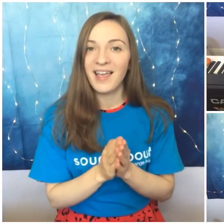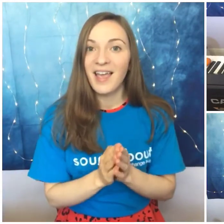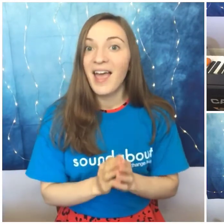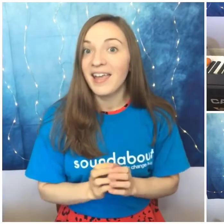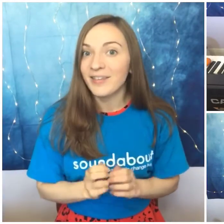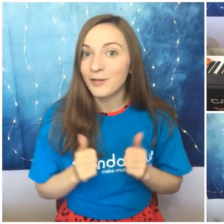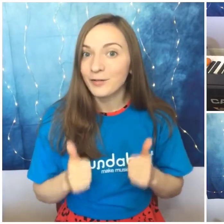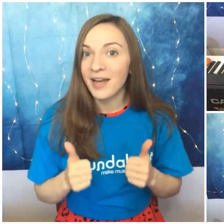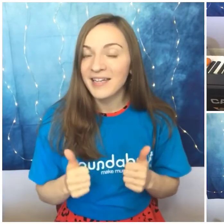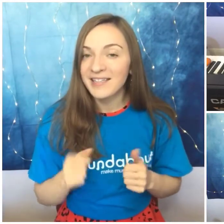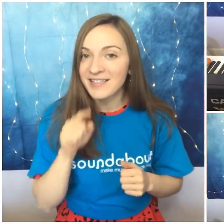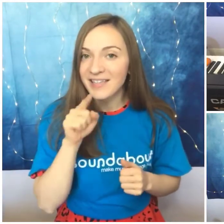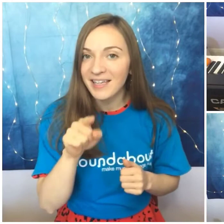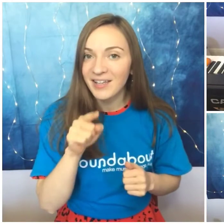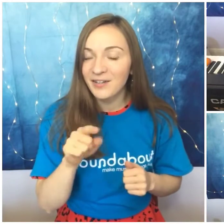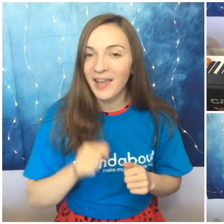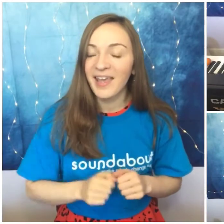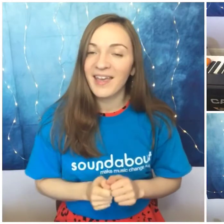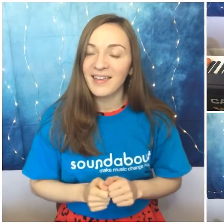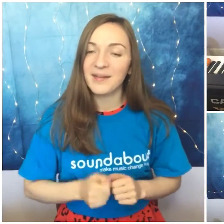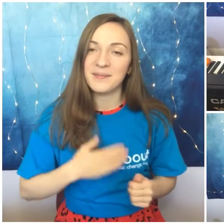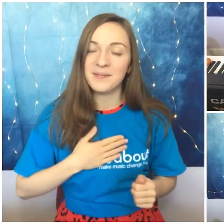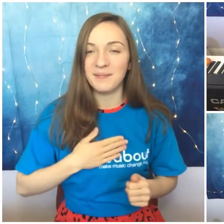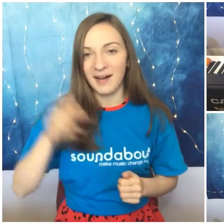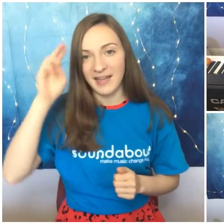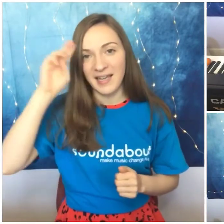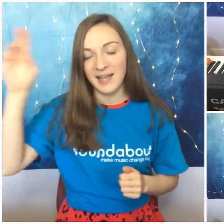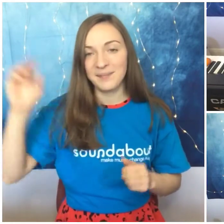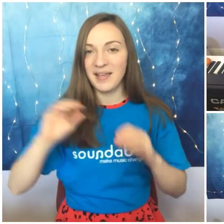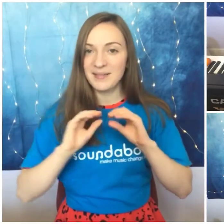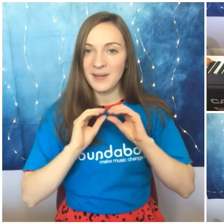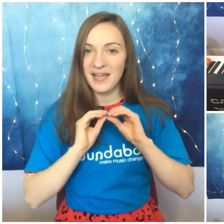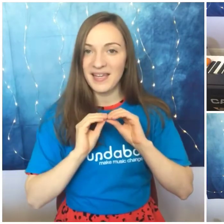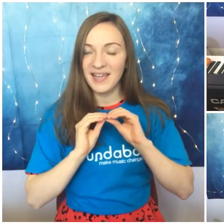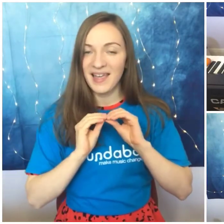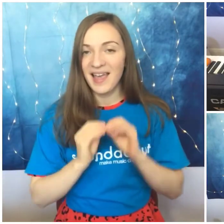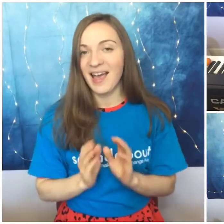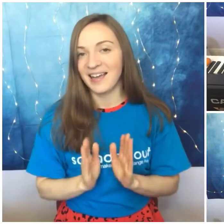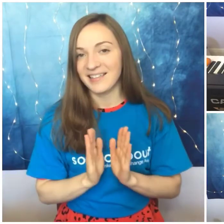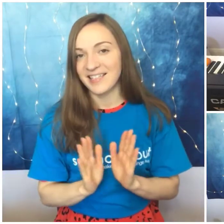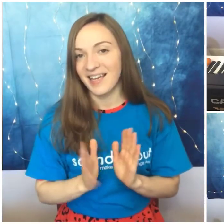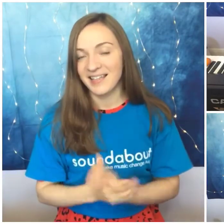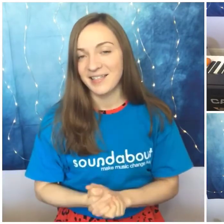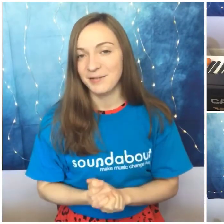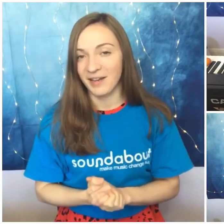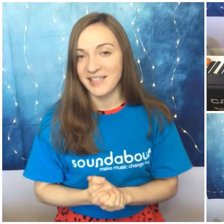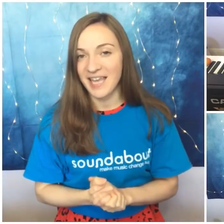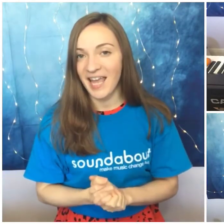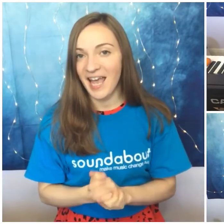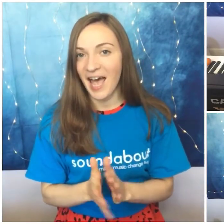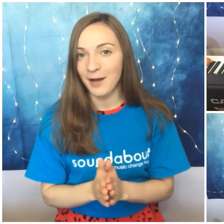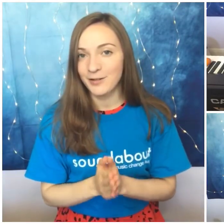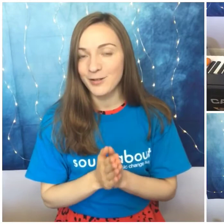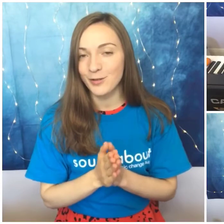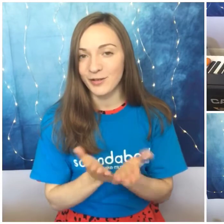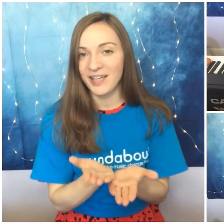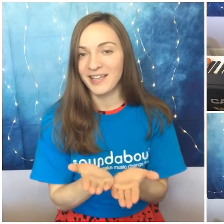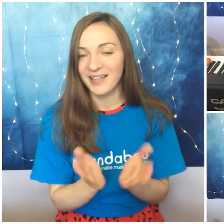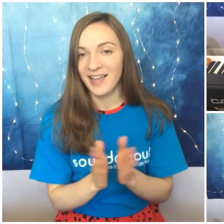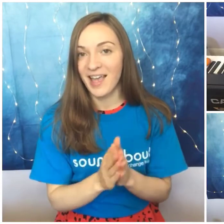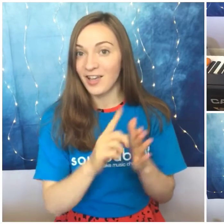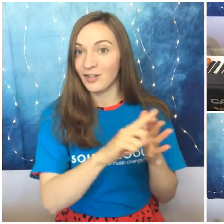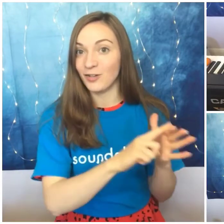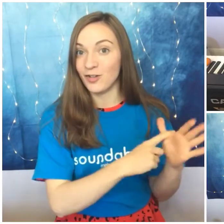Stories. It's great to see you here. My name is Bee, and tonight we're going to hear our